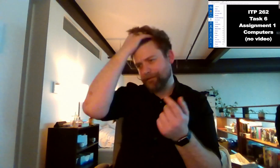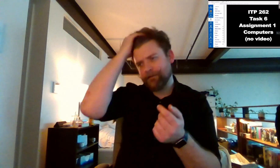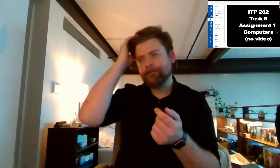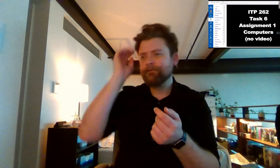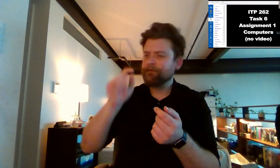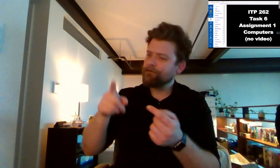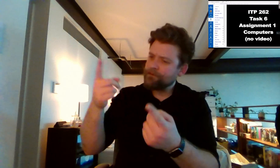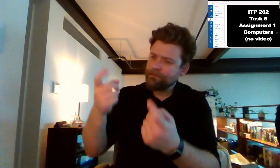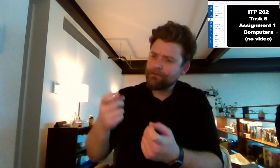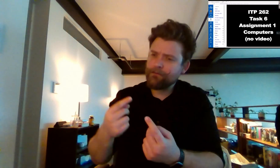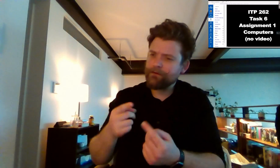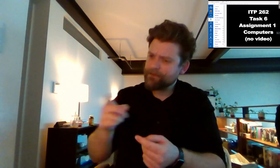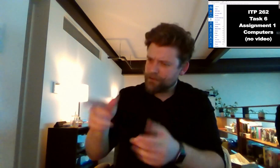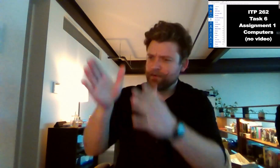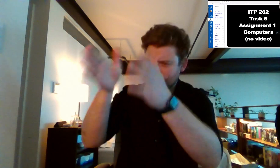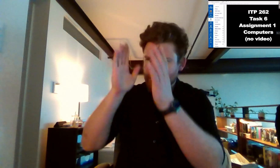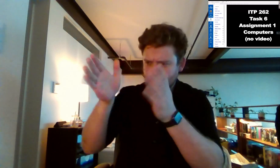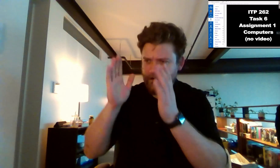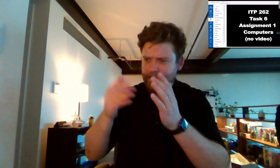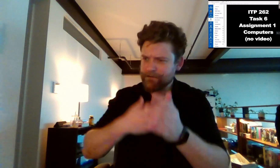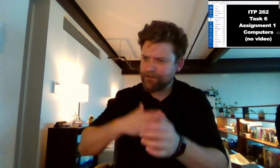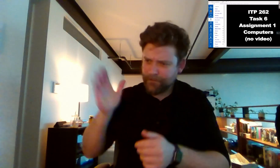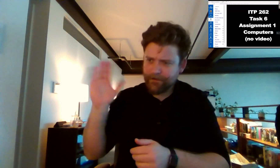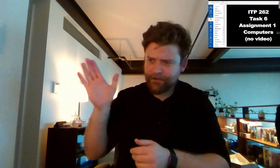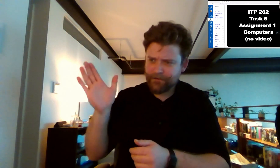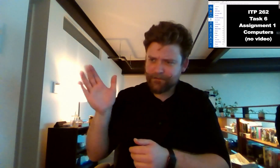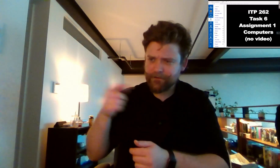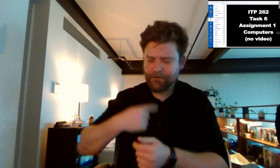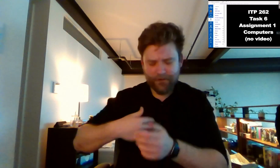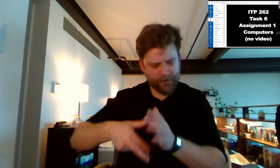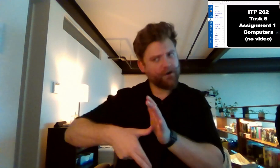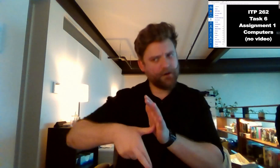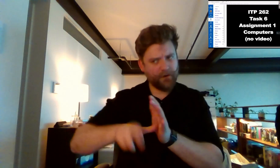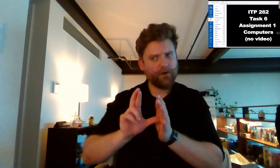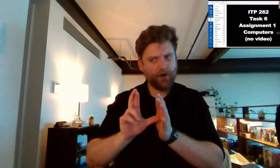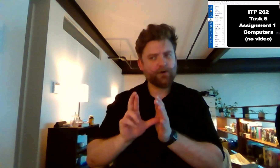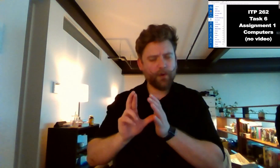right? I will go over it again this time, or today.